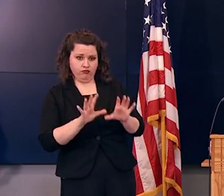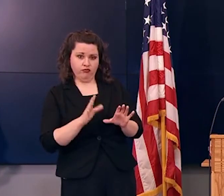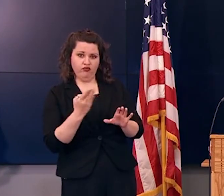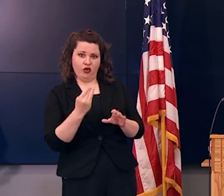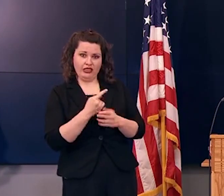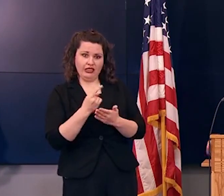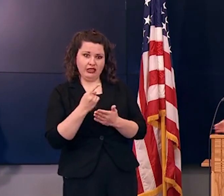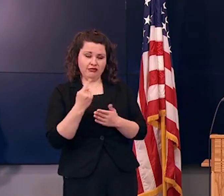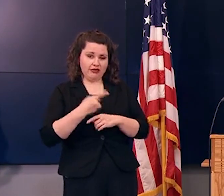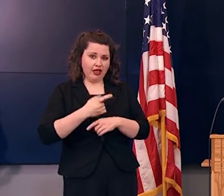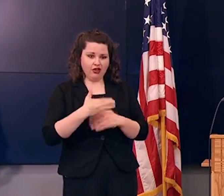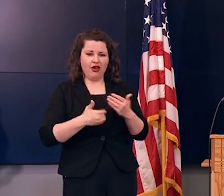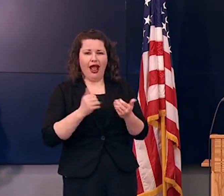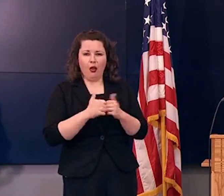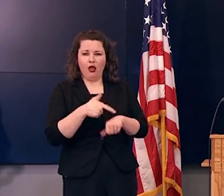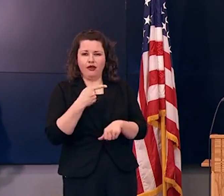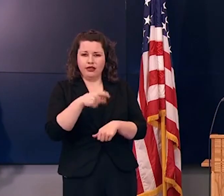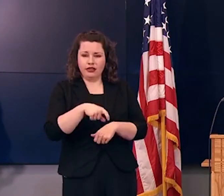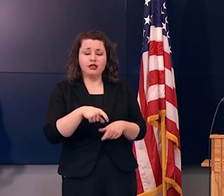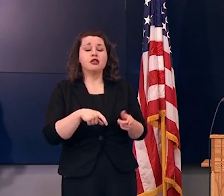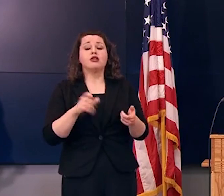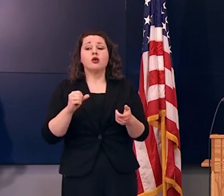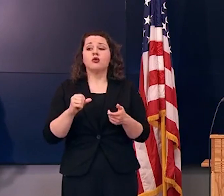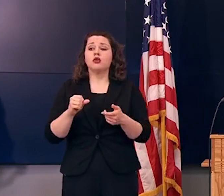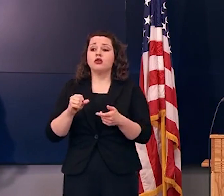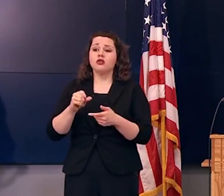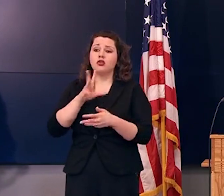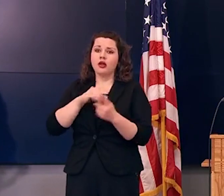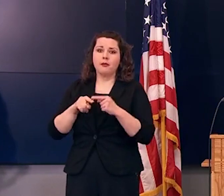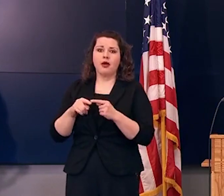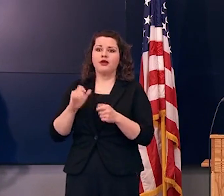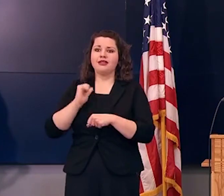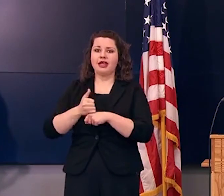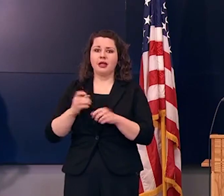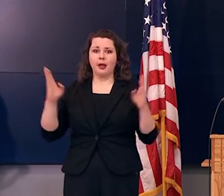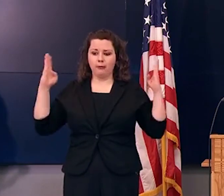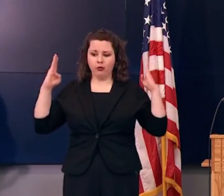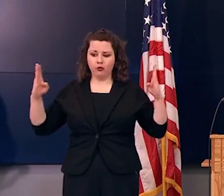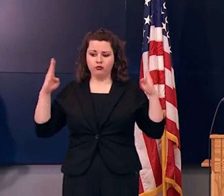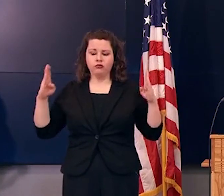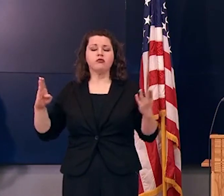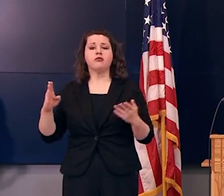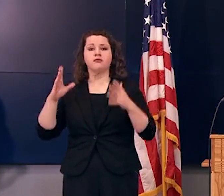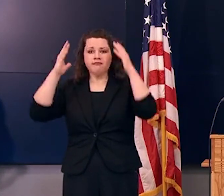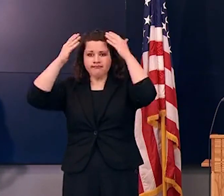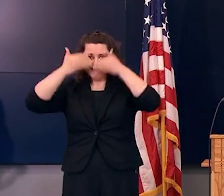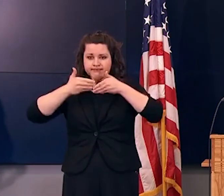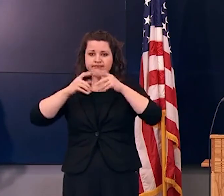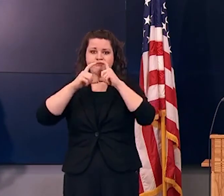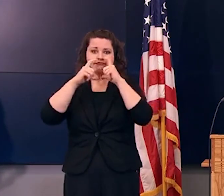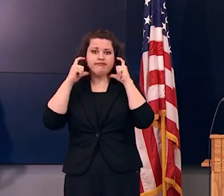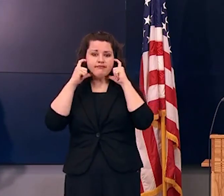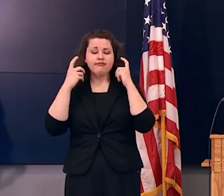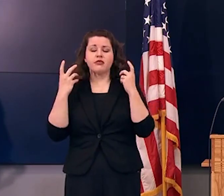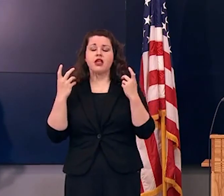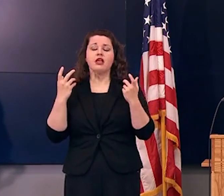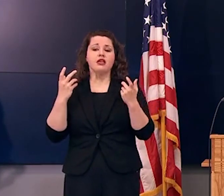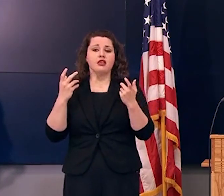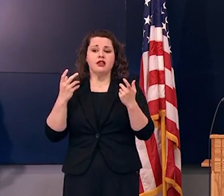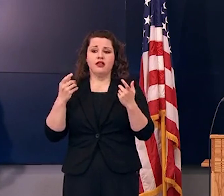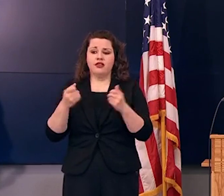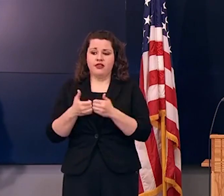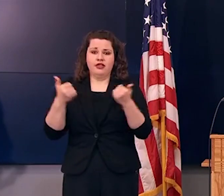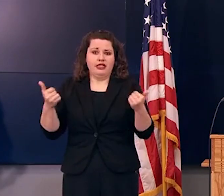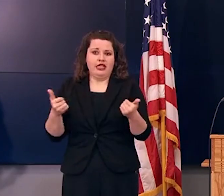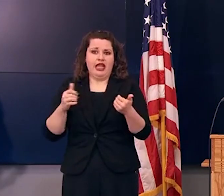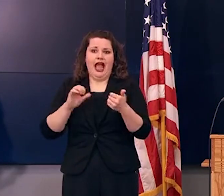frame that they need to. So they're already talking about putting petitions in between workers, the mask, the face shield. They're segregating